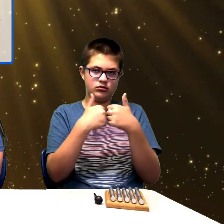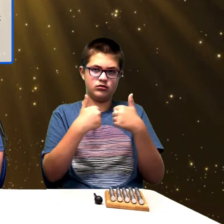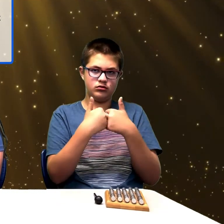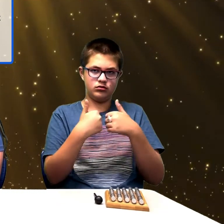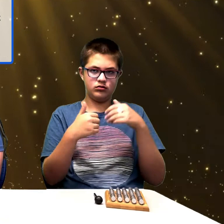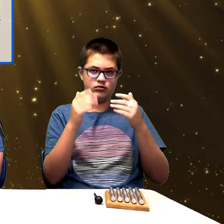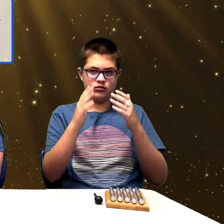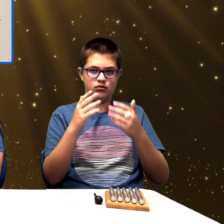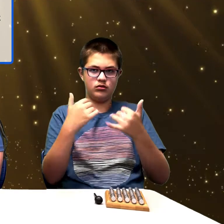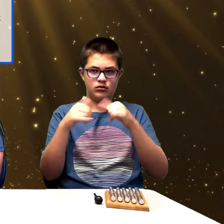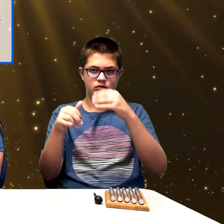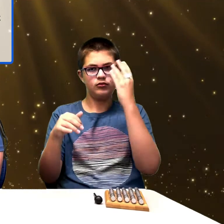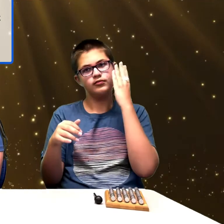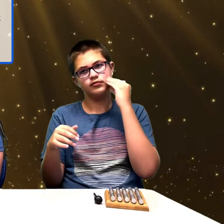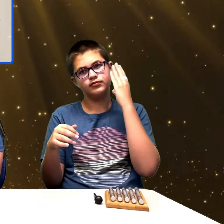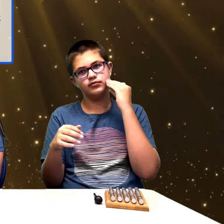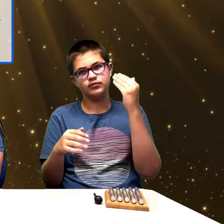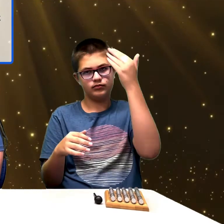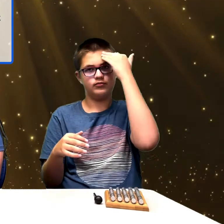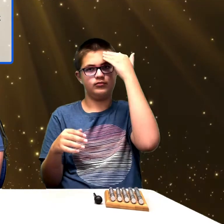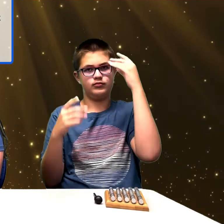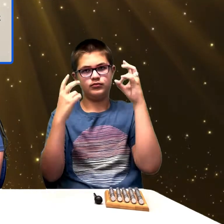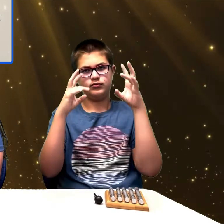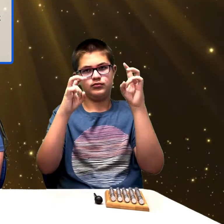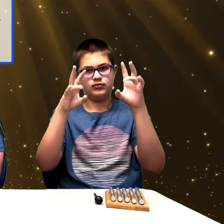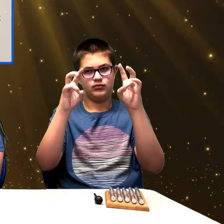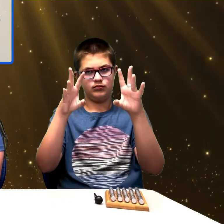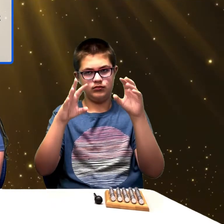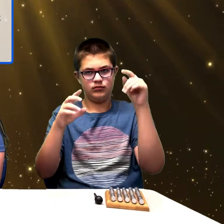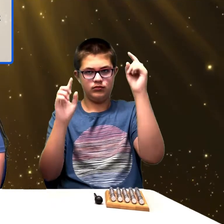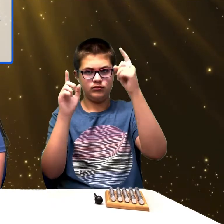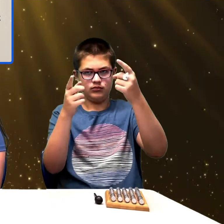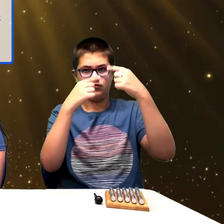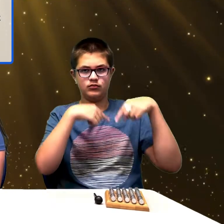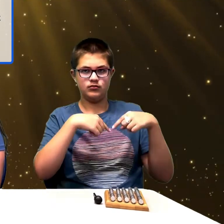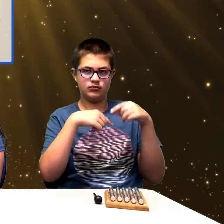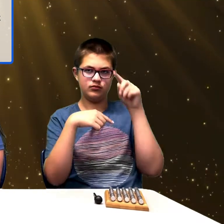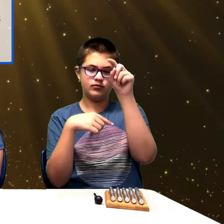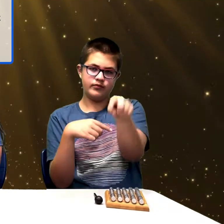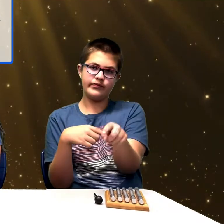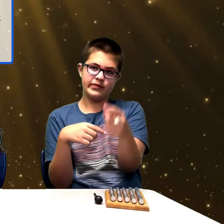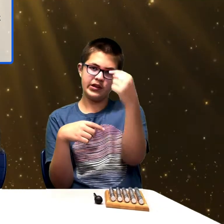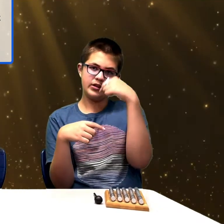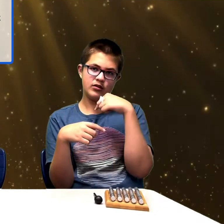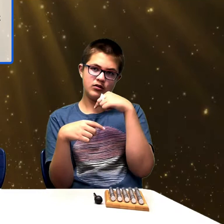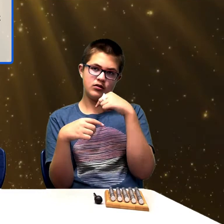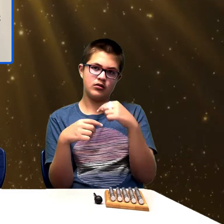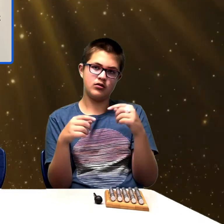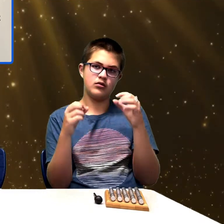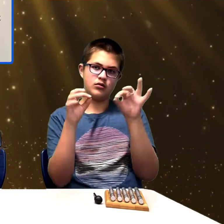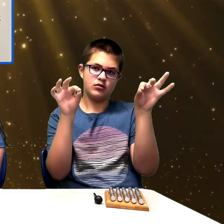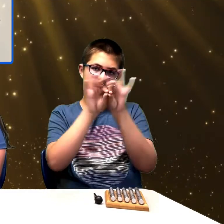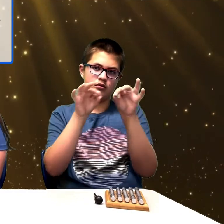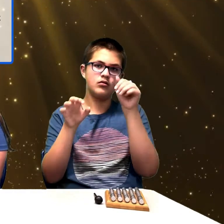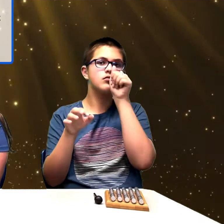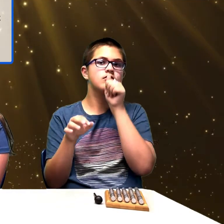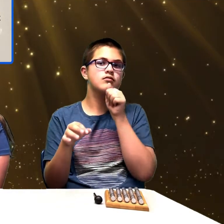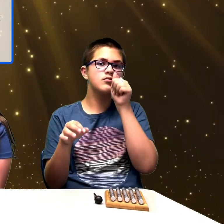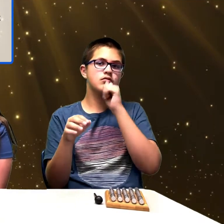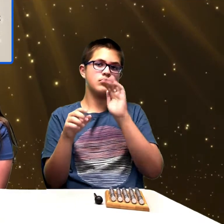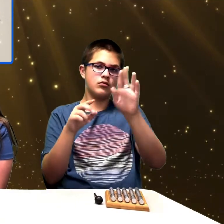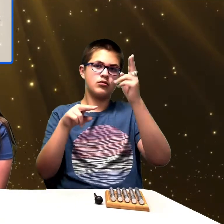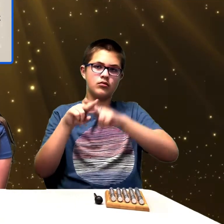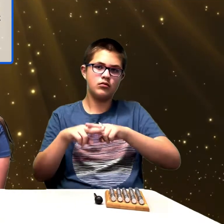it or just some form of volleyball. The point is, be patient, make it fun,